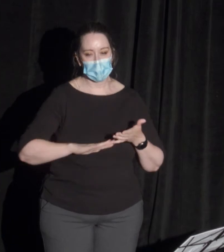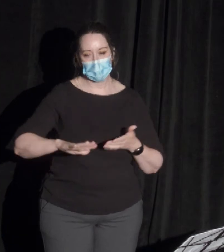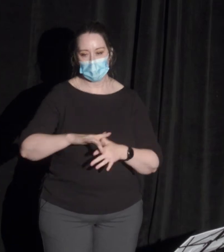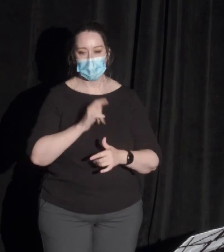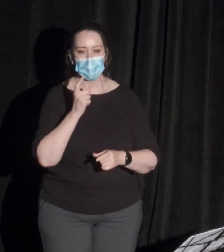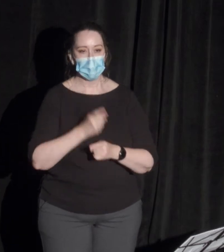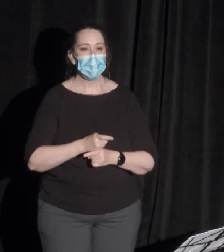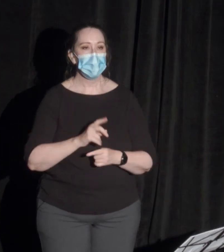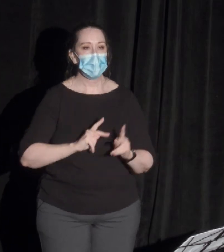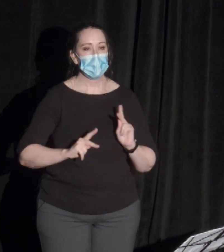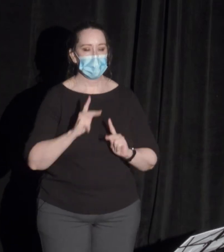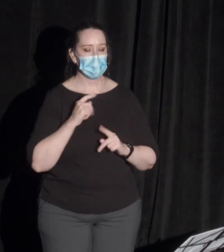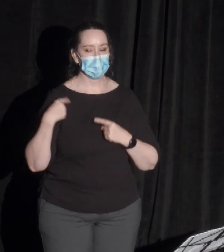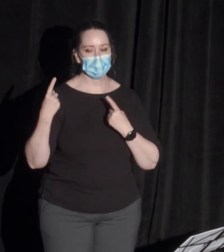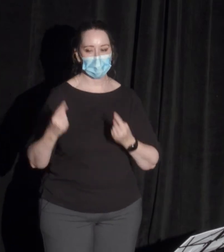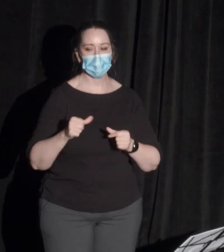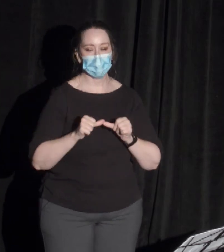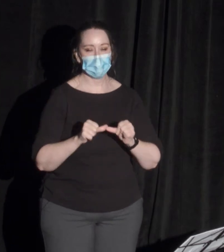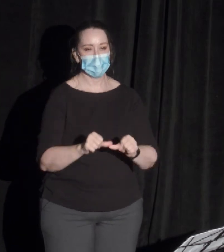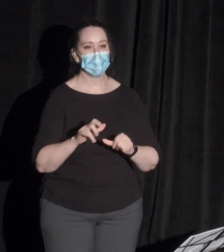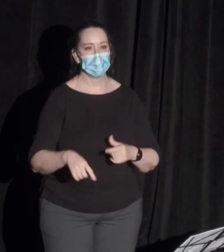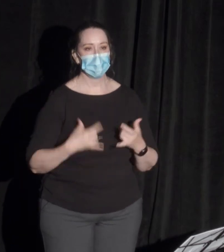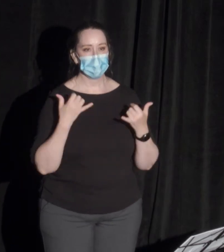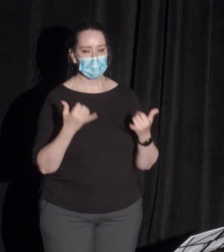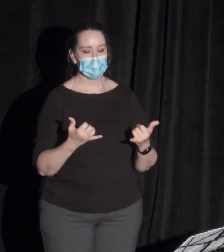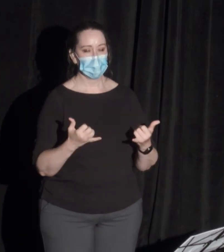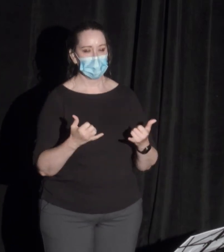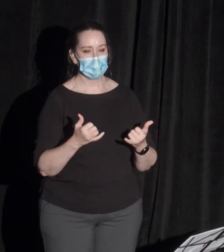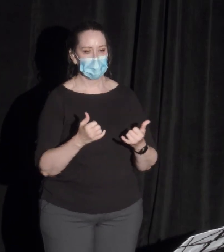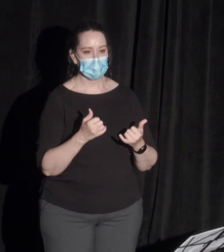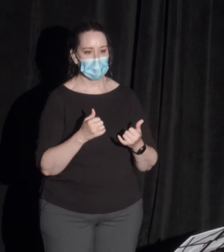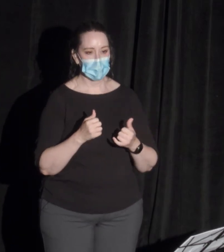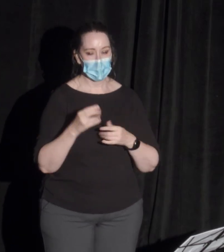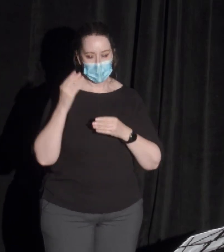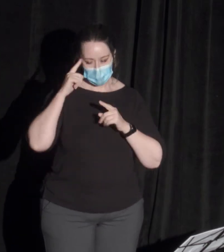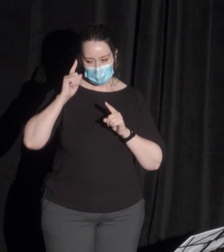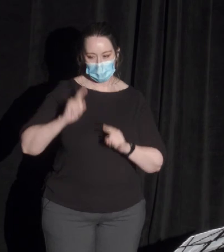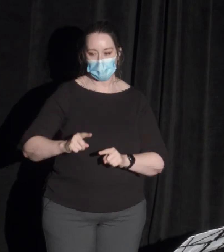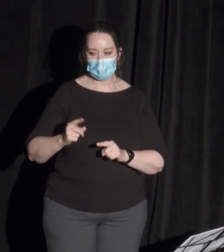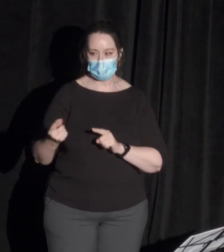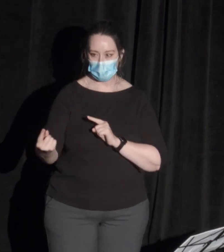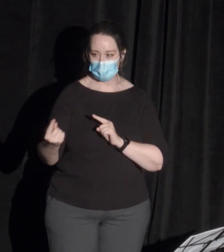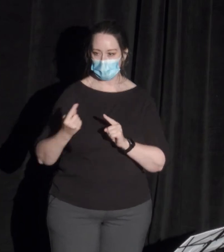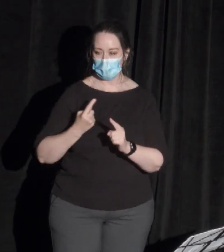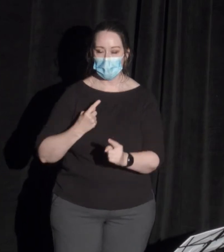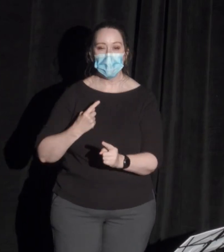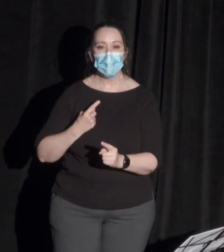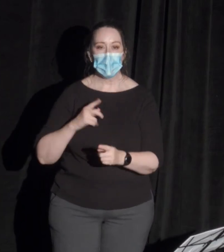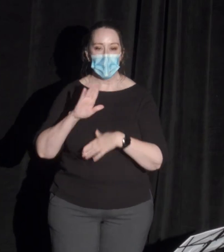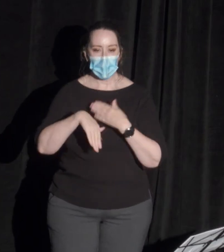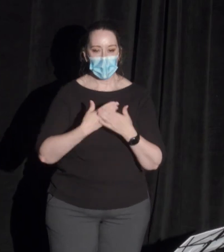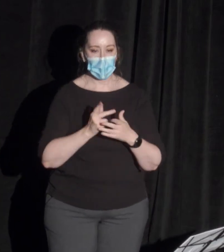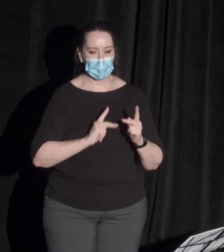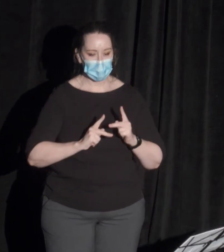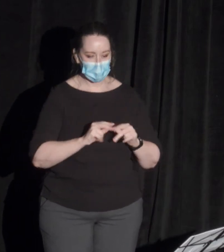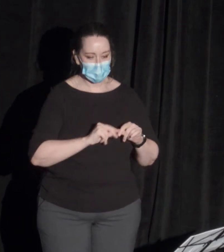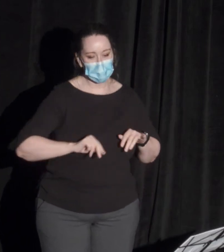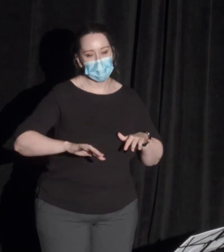continues until this day. Treaties go two ways, and it is up to all people occupying native land to uphold